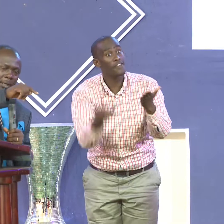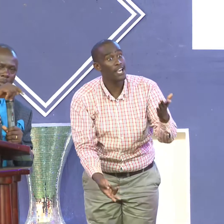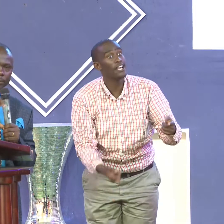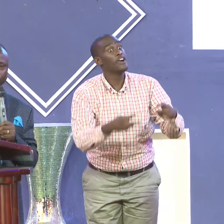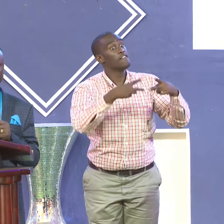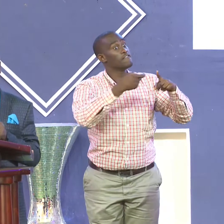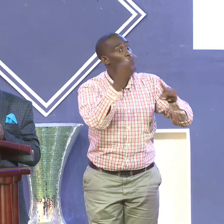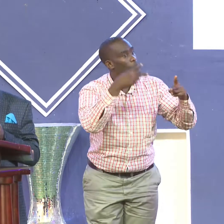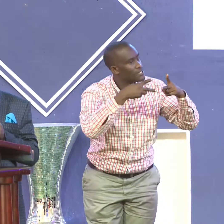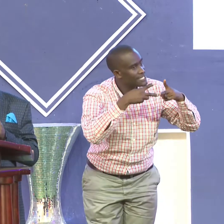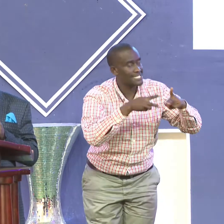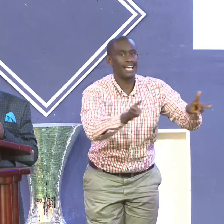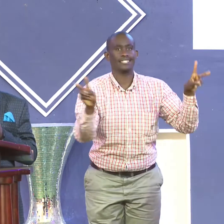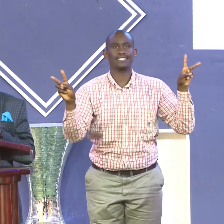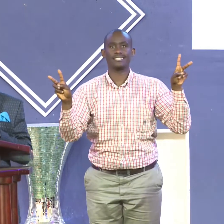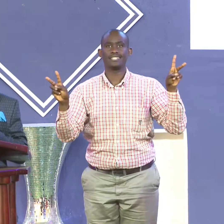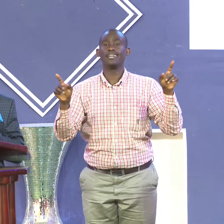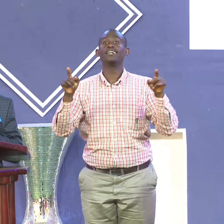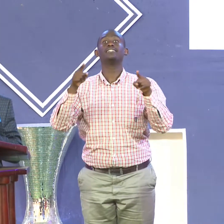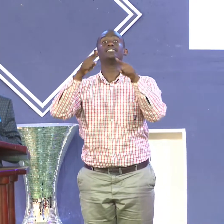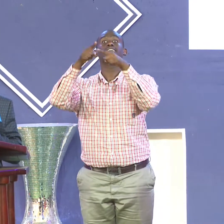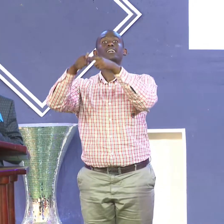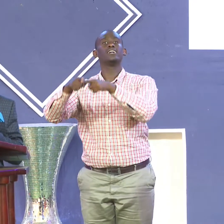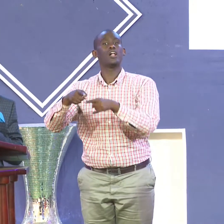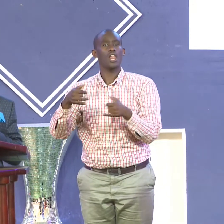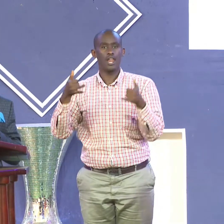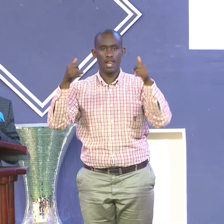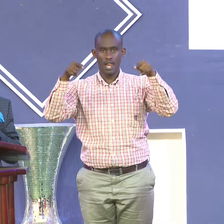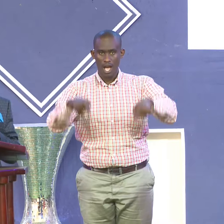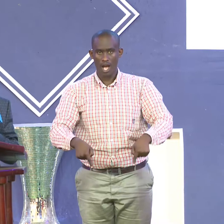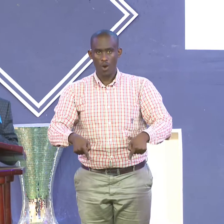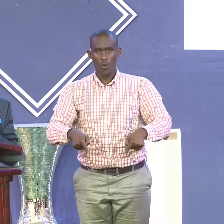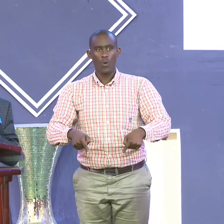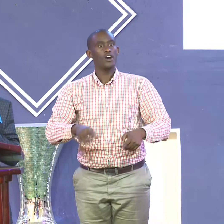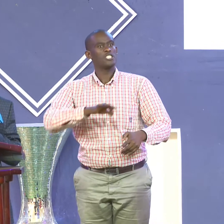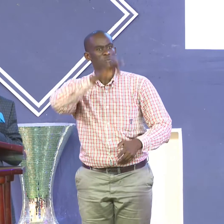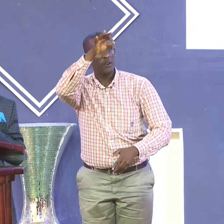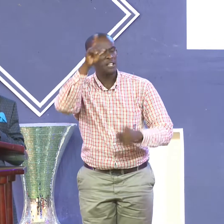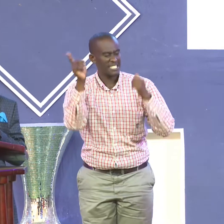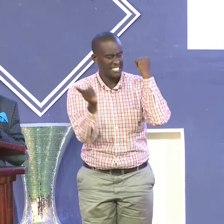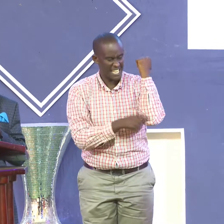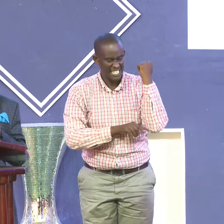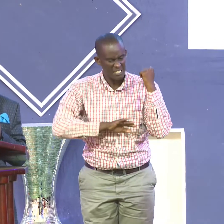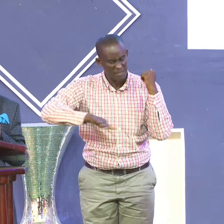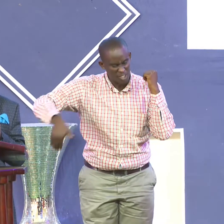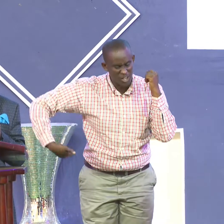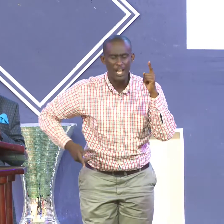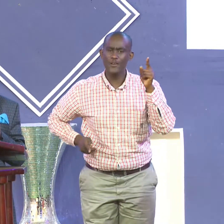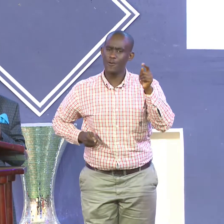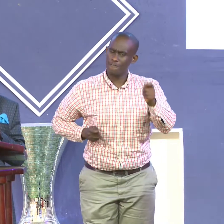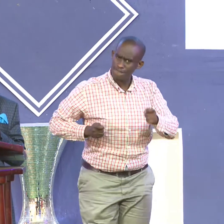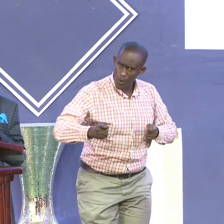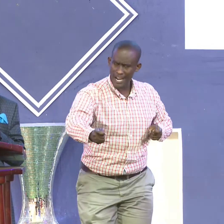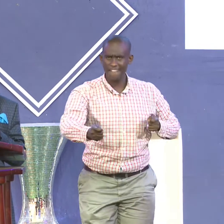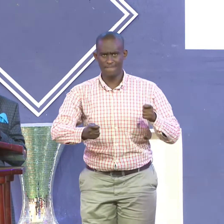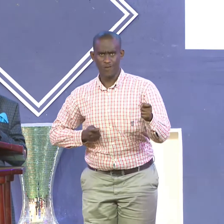Nazarites. Right from the beginning up to today, this spirit reigns. Praise the Lord.